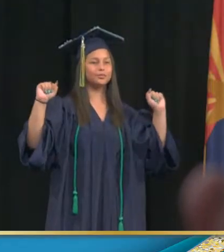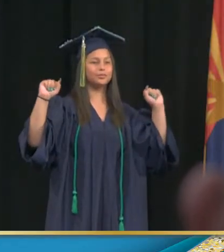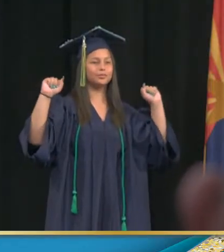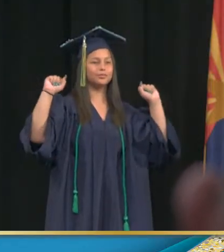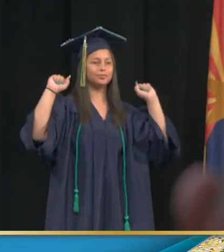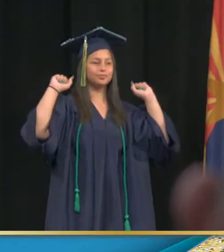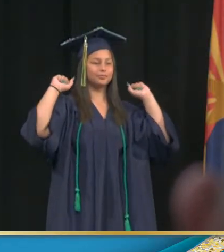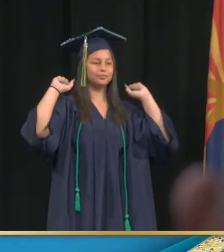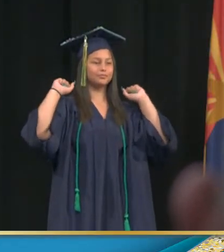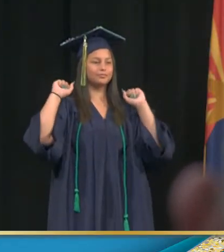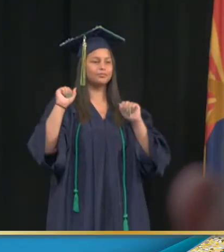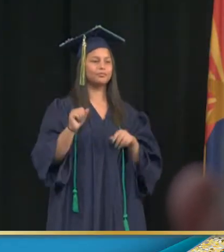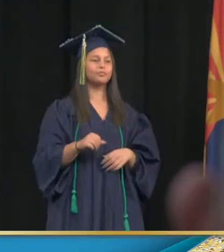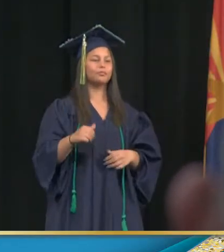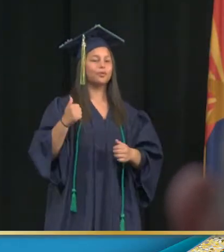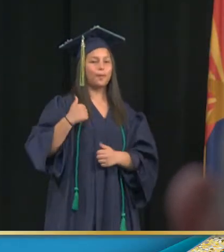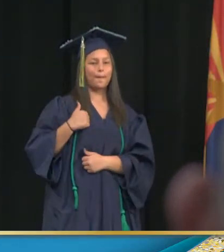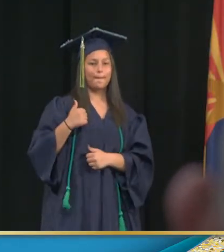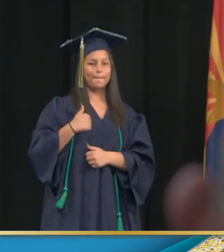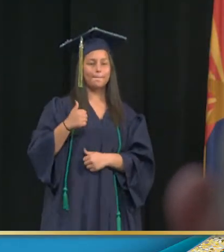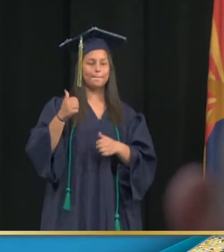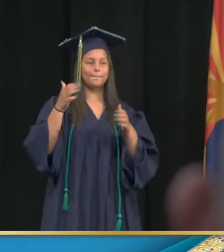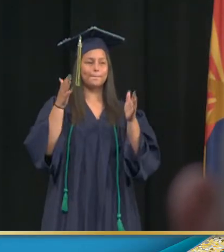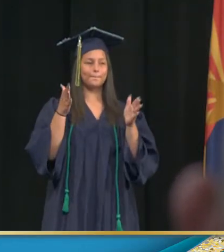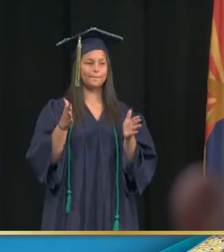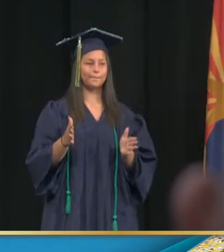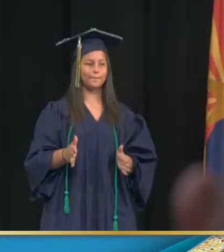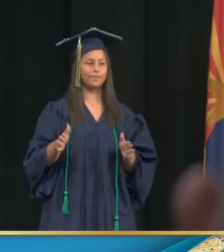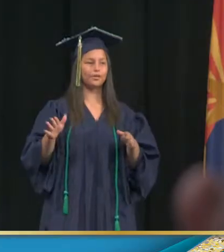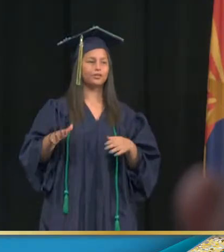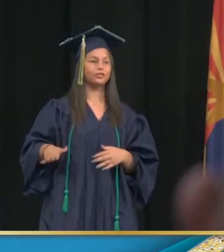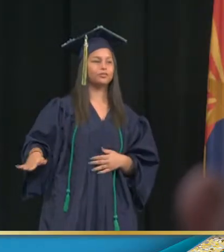free and the home